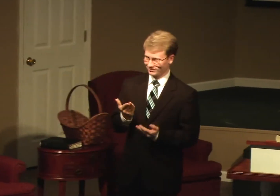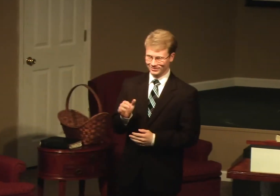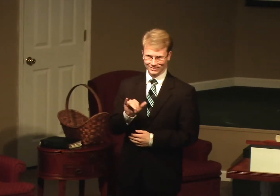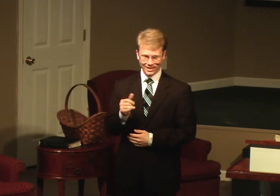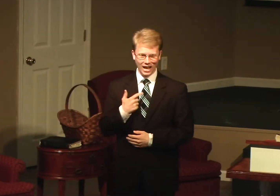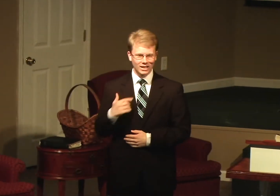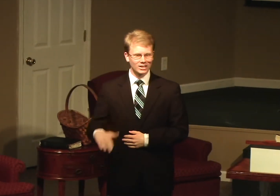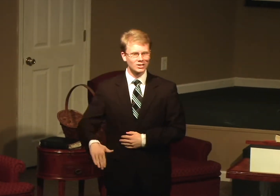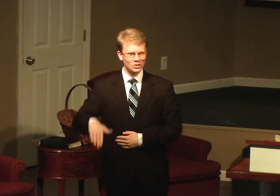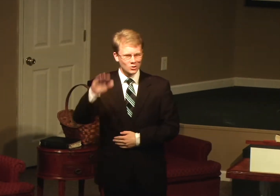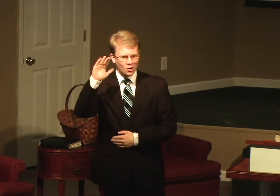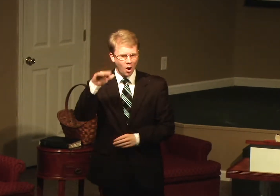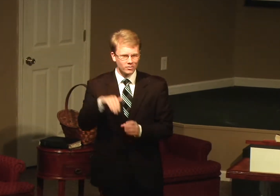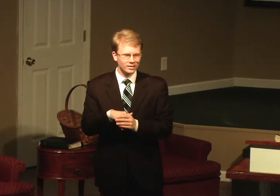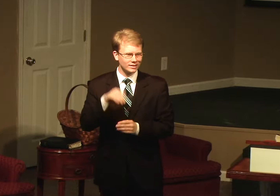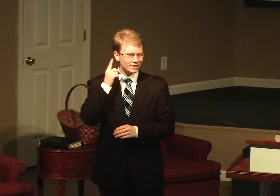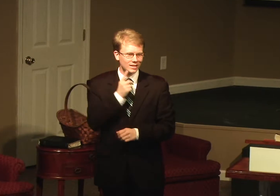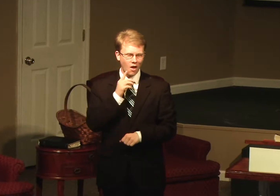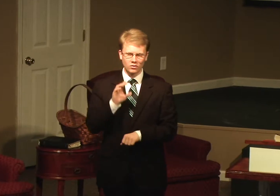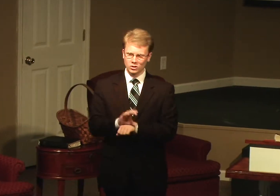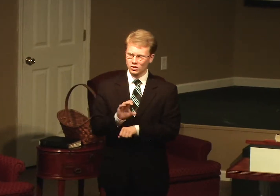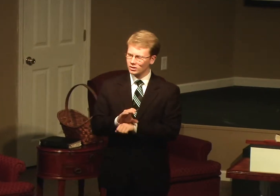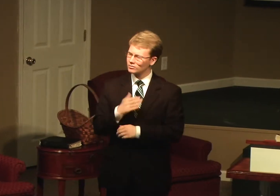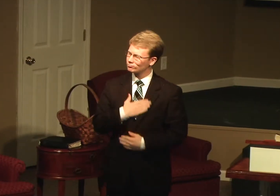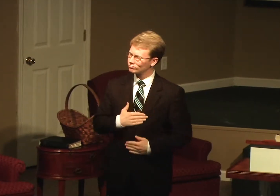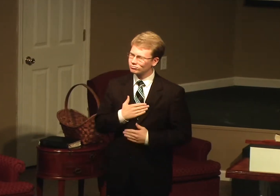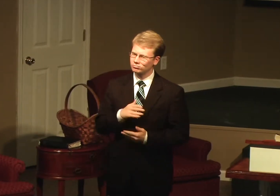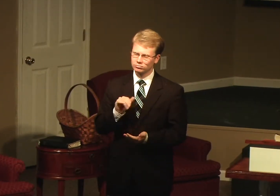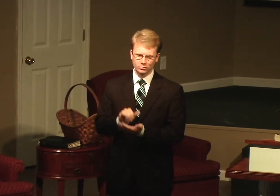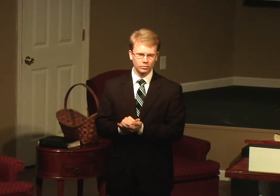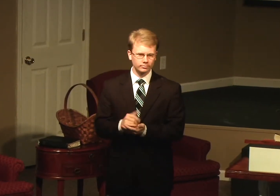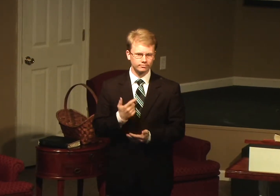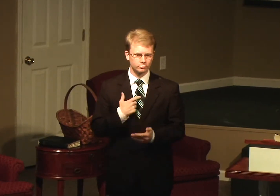I kind of feel at home here. I grew up in deaf church,